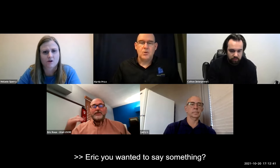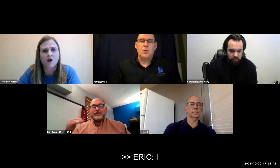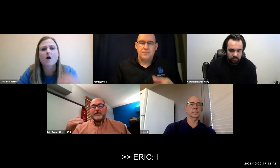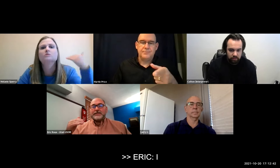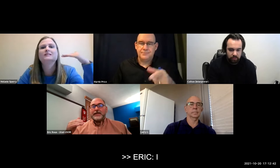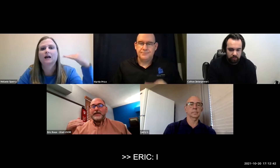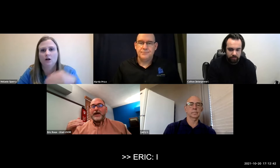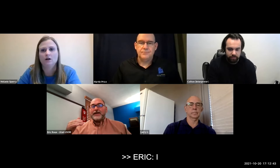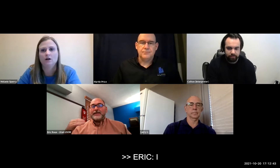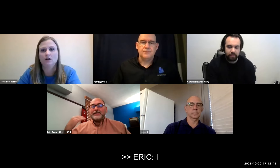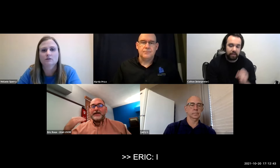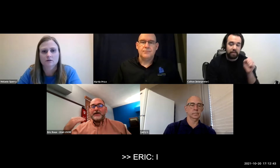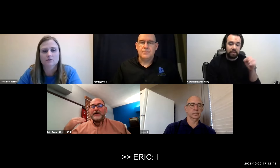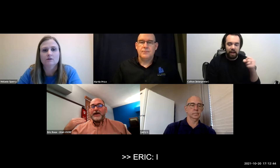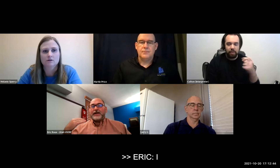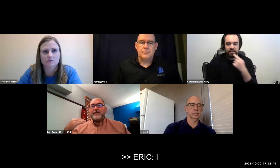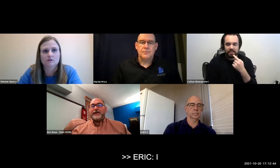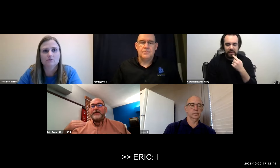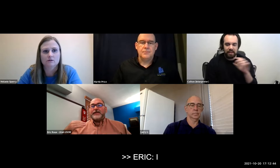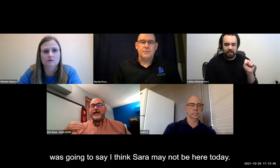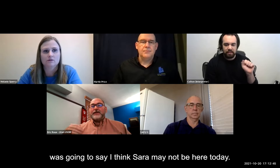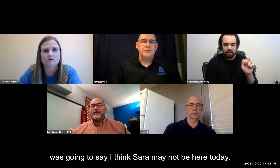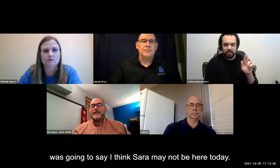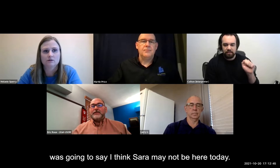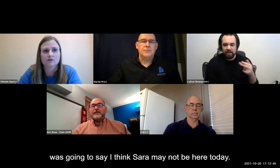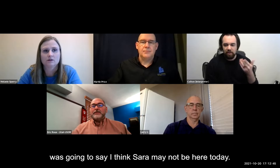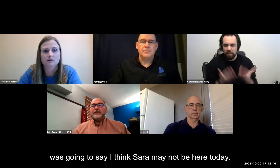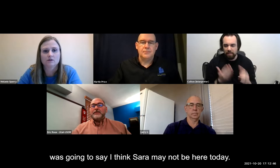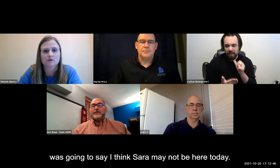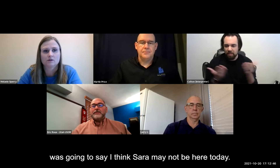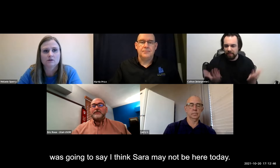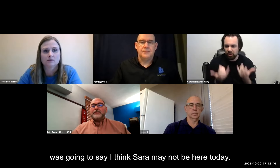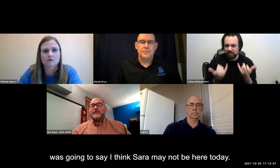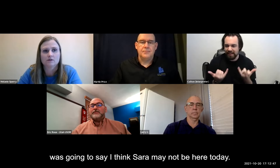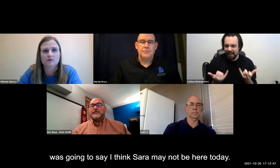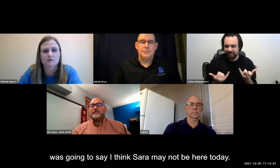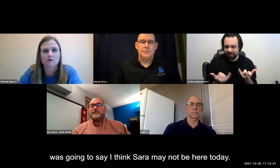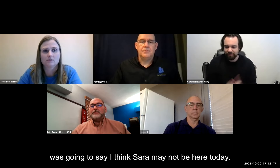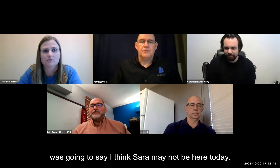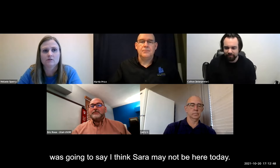Yeah, I was just gonna say, I think Sarah might not be here today.